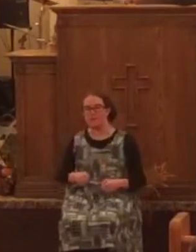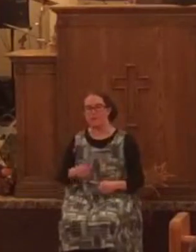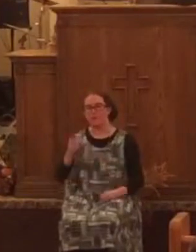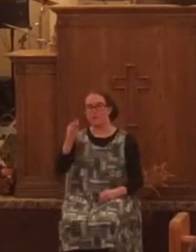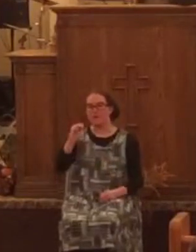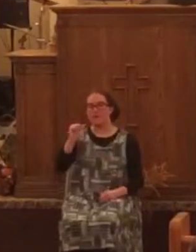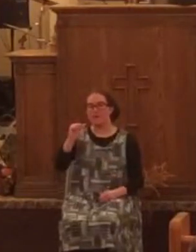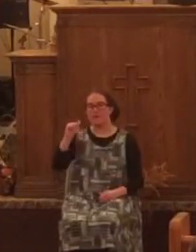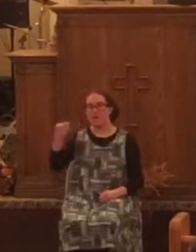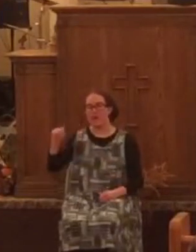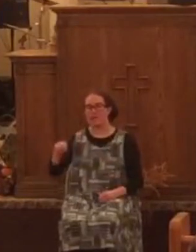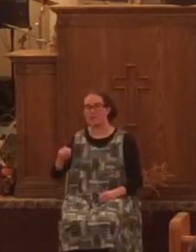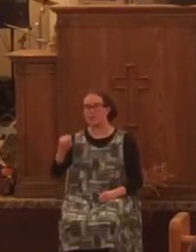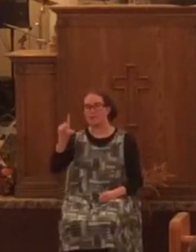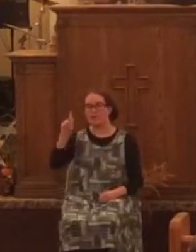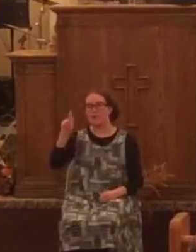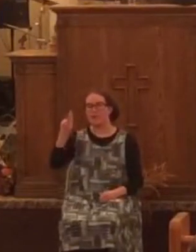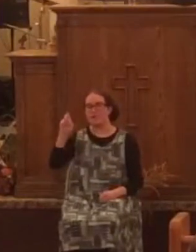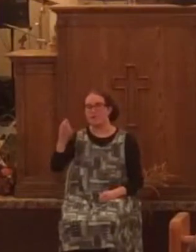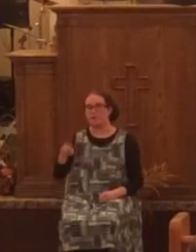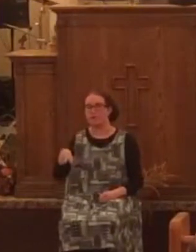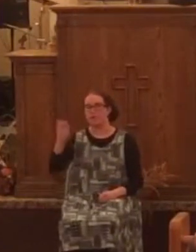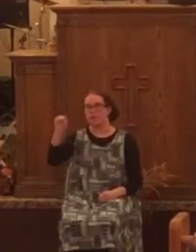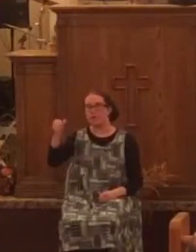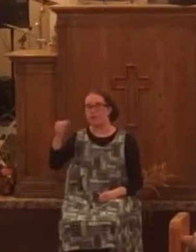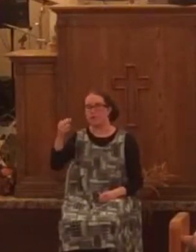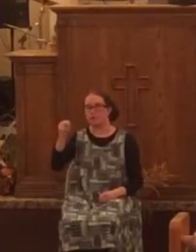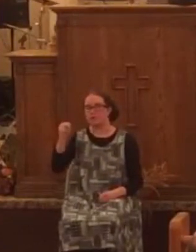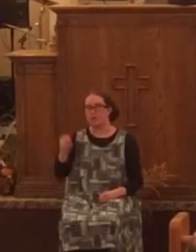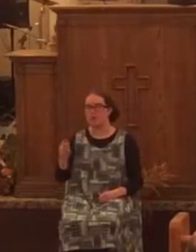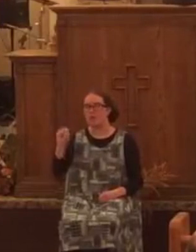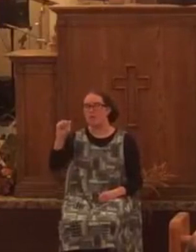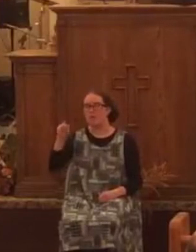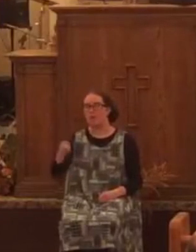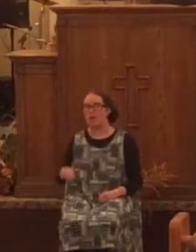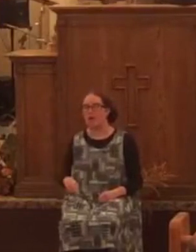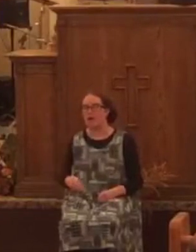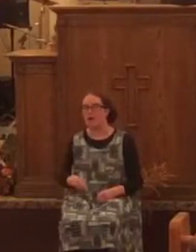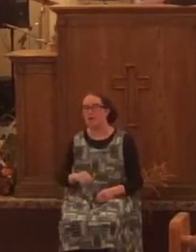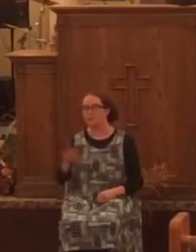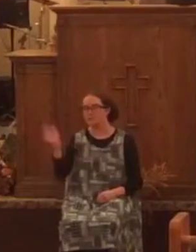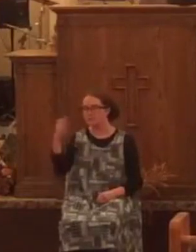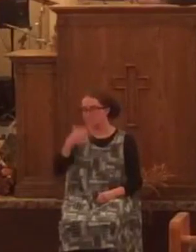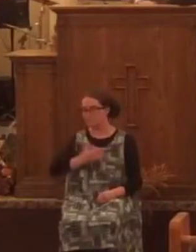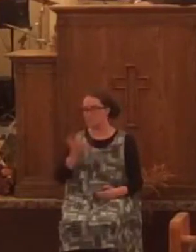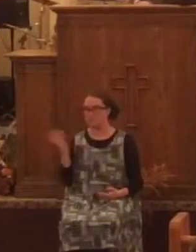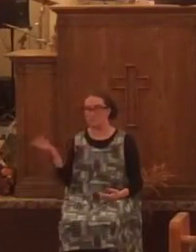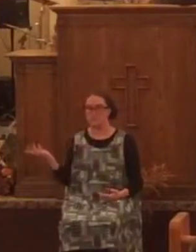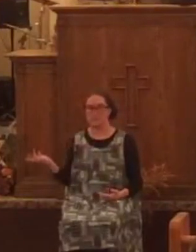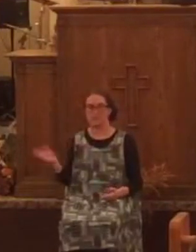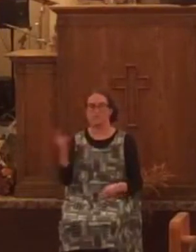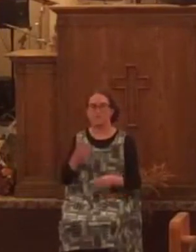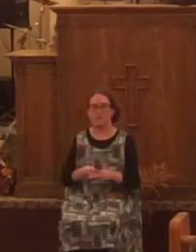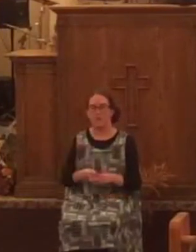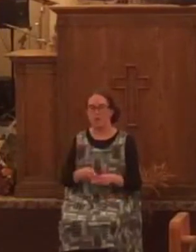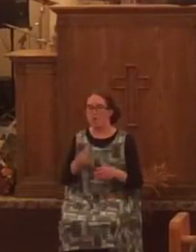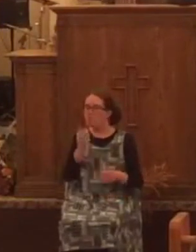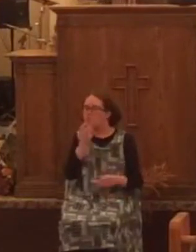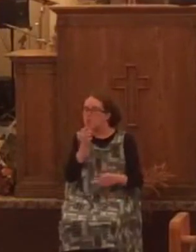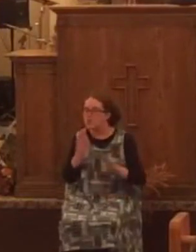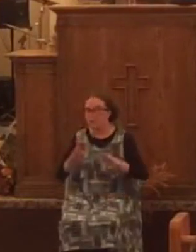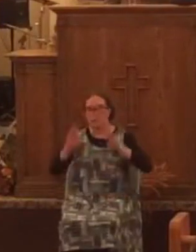Matthew, Mark, Luke, and John, and Bartholomew, and all the apostles, and a bunch of disciples. Hey man, who's the greatest out